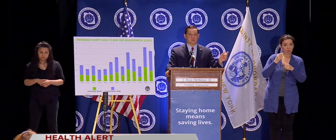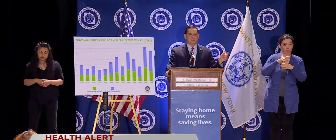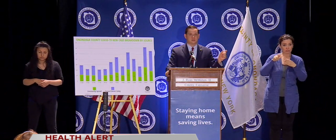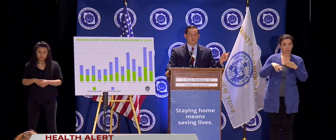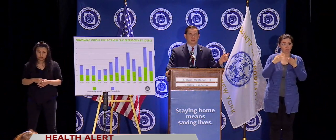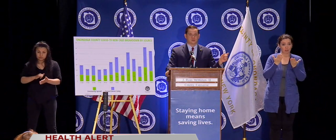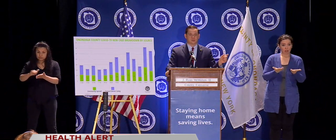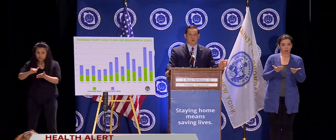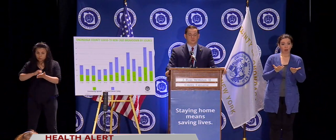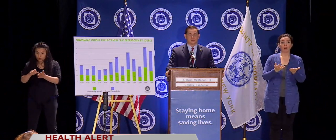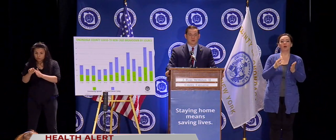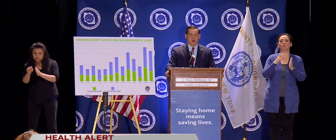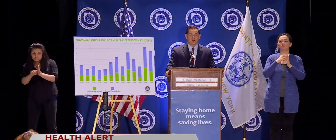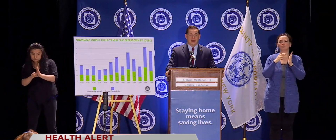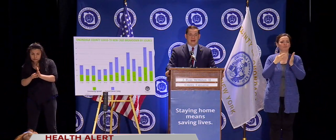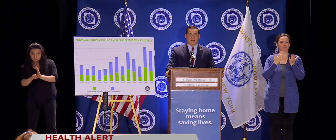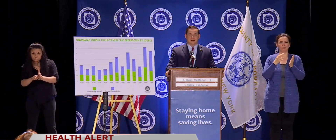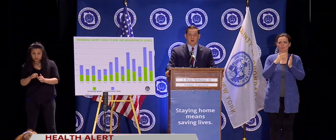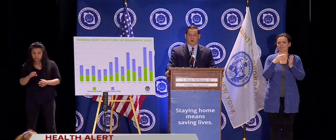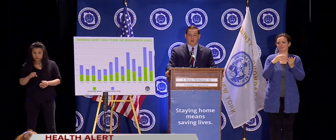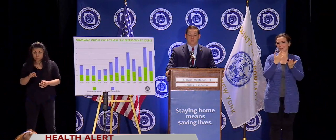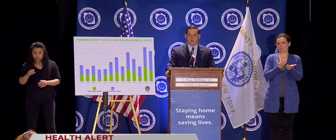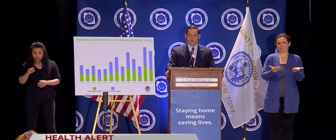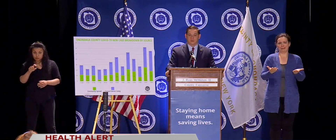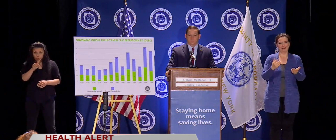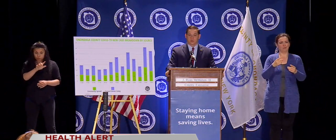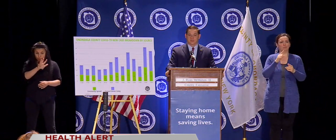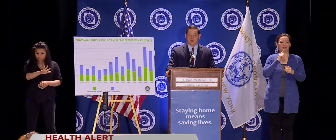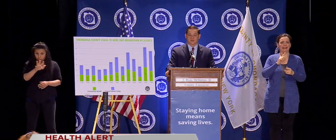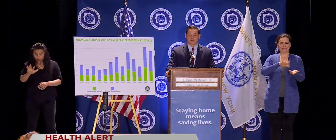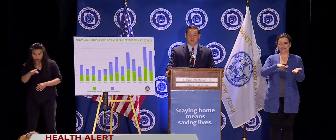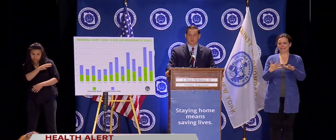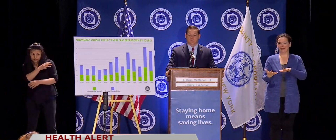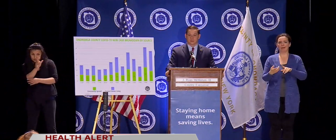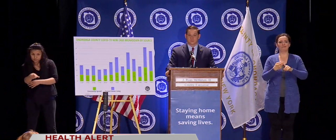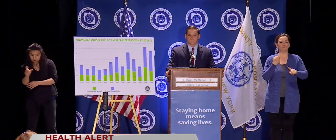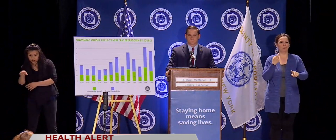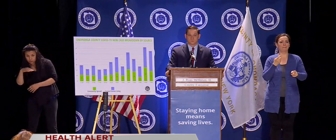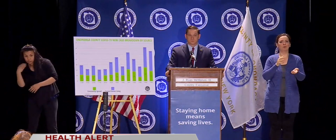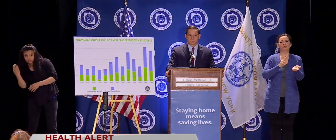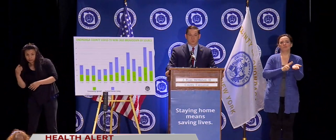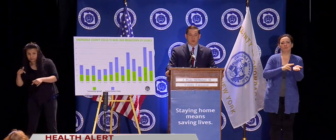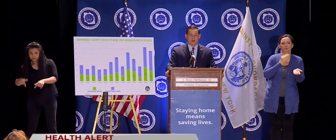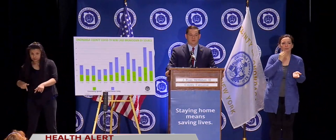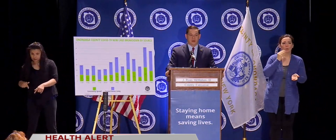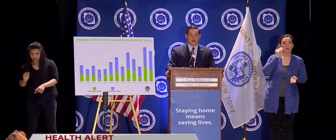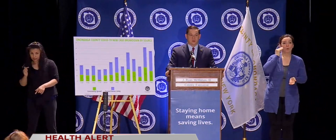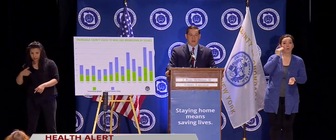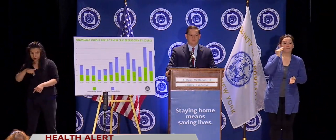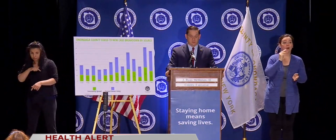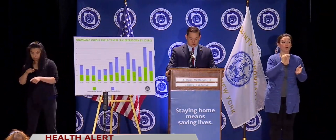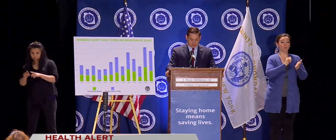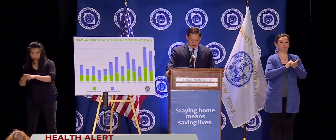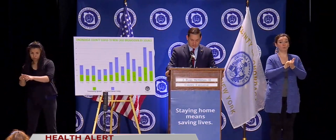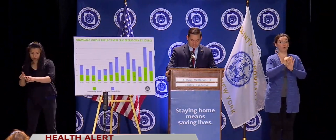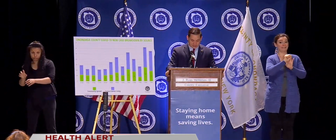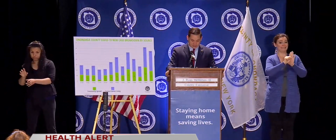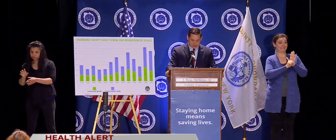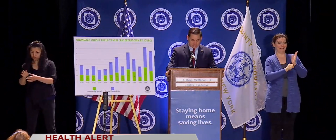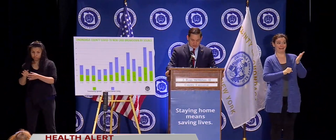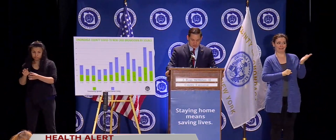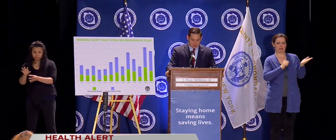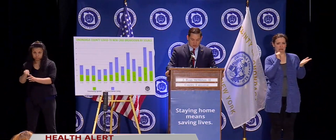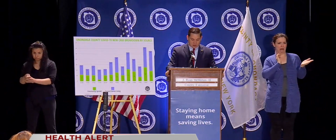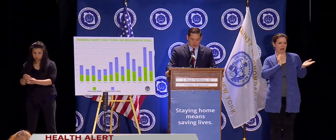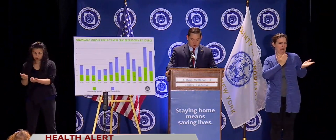has attributed to nursing homes are not in our number of 40 deaths in the community. We'll have final confirmation on that